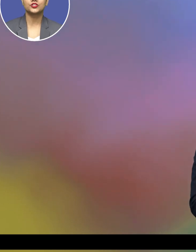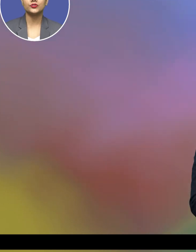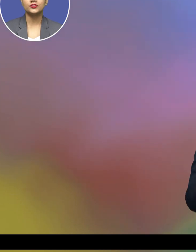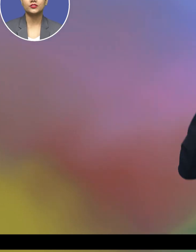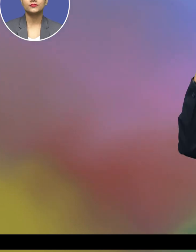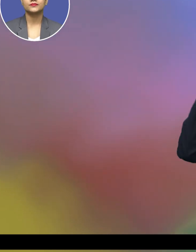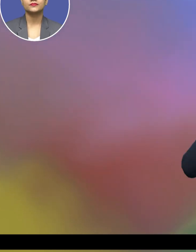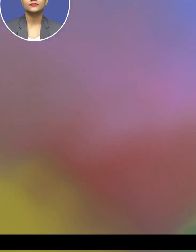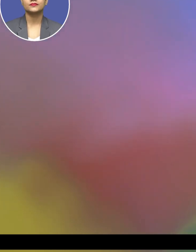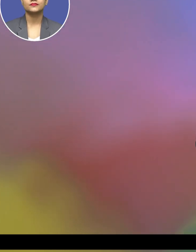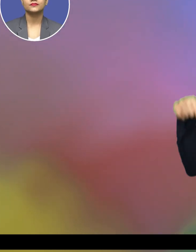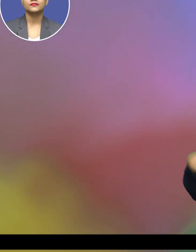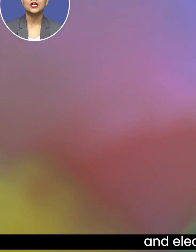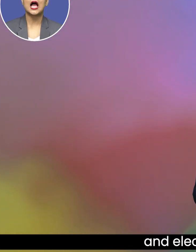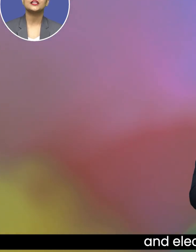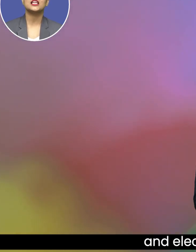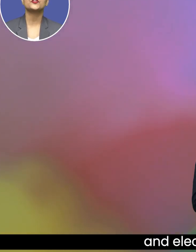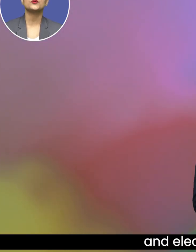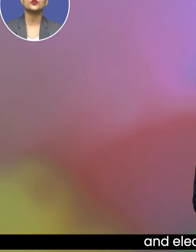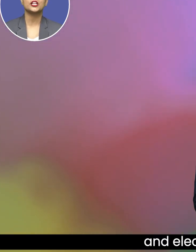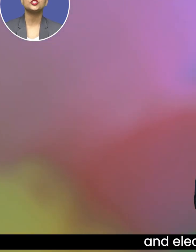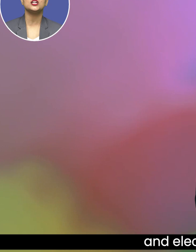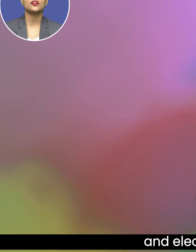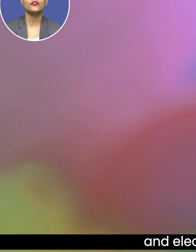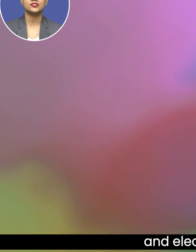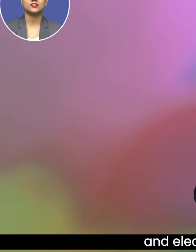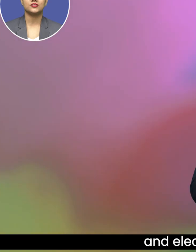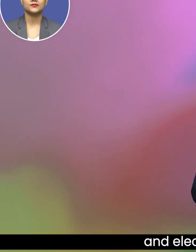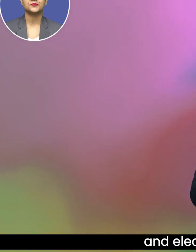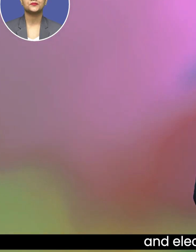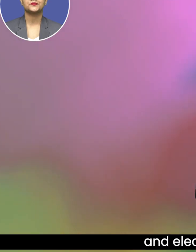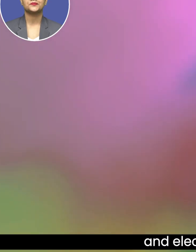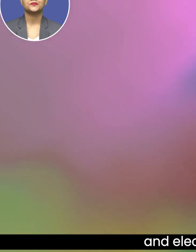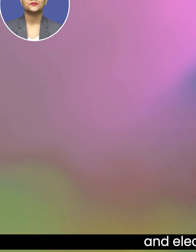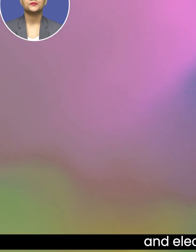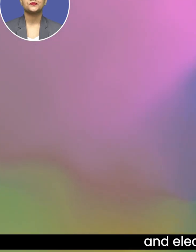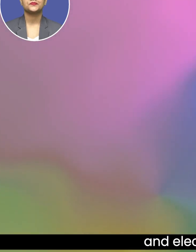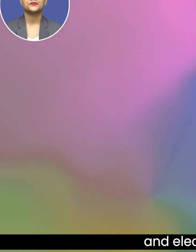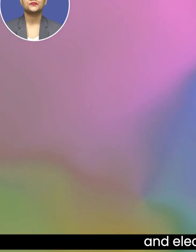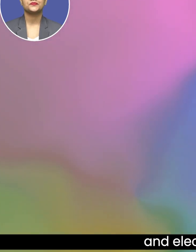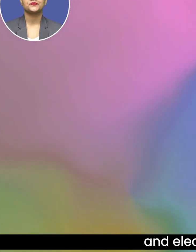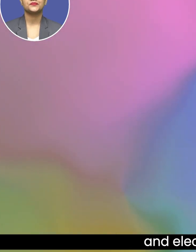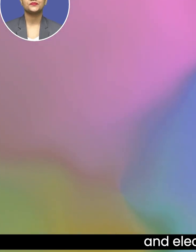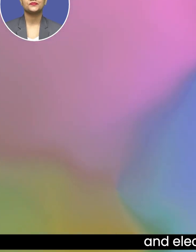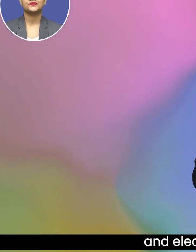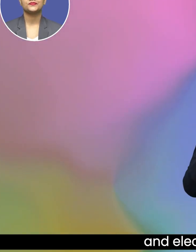electric circuit and electric potential difference.